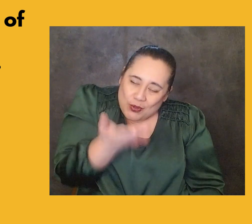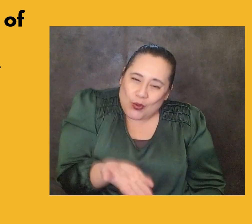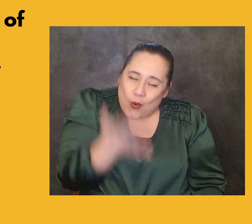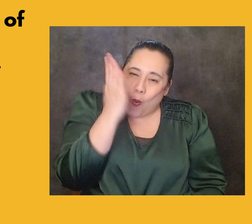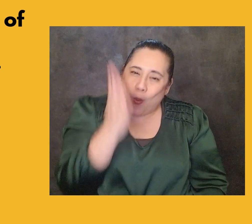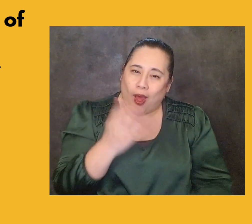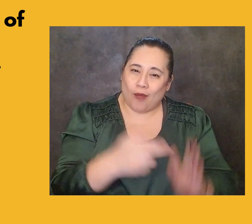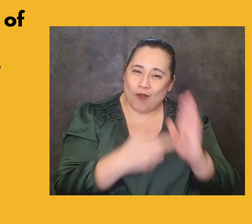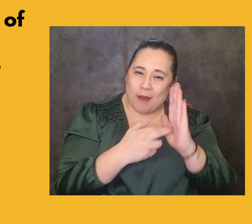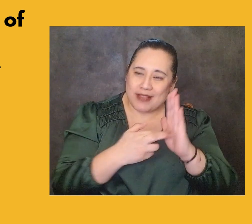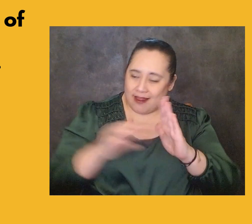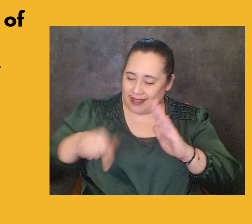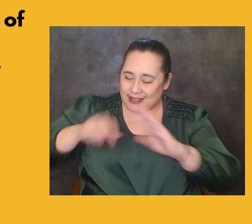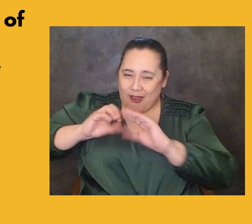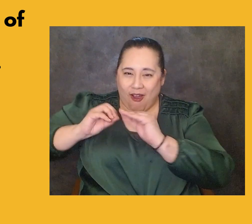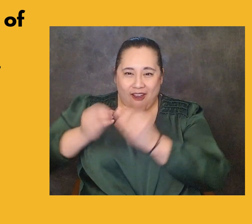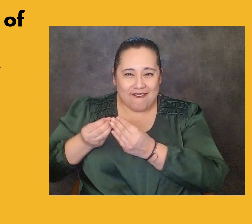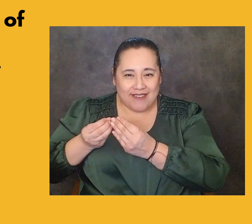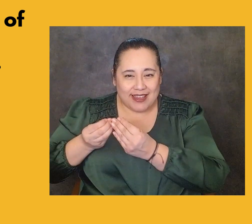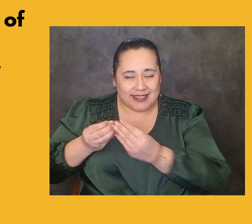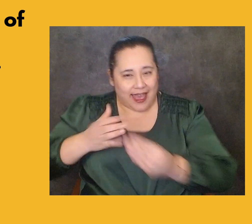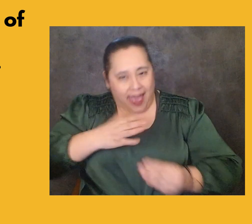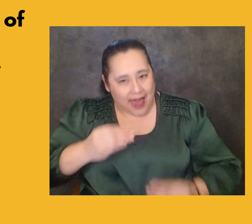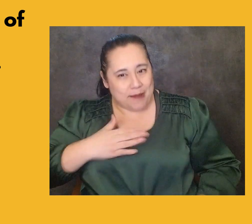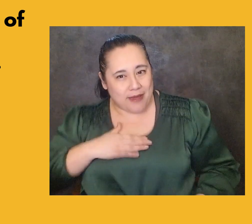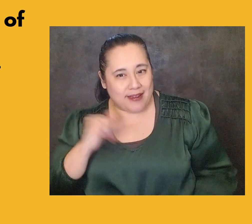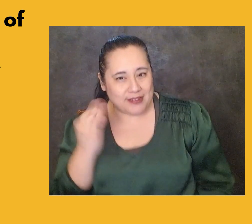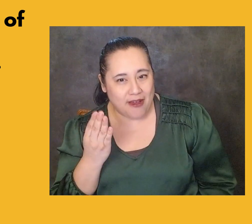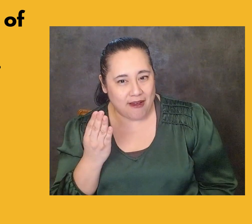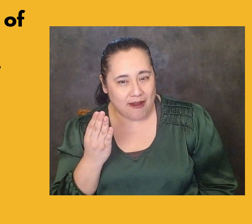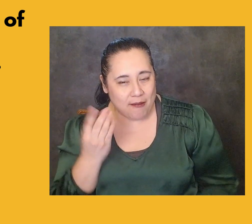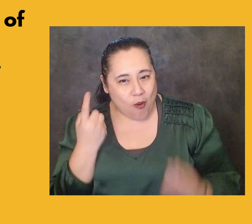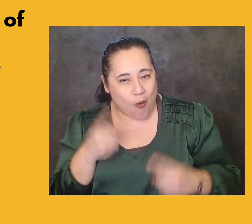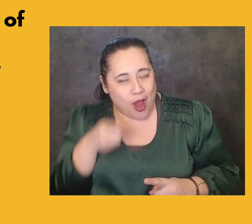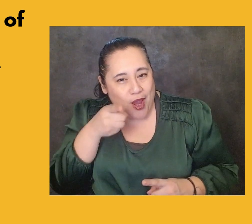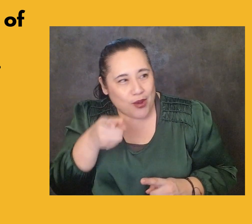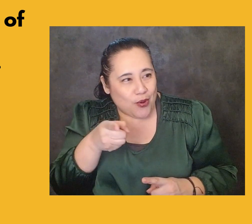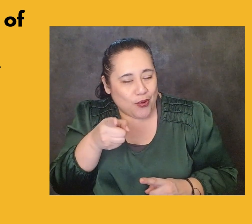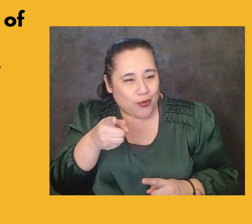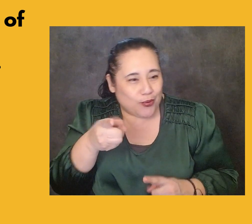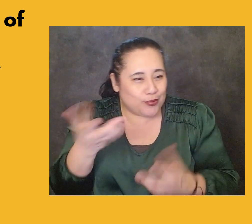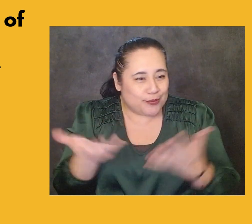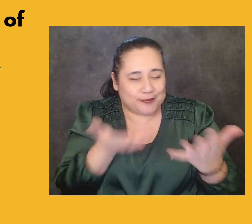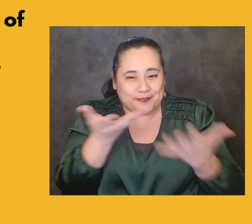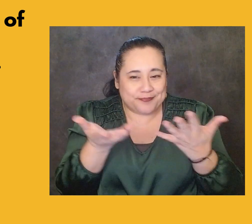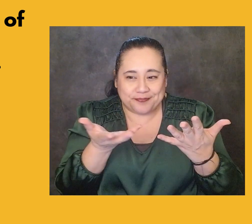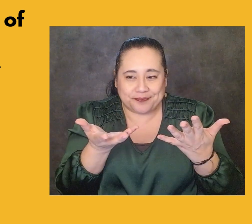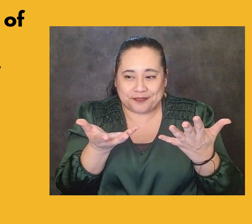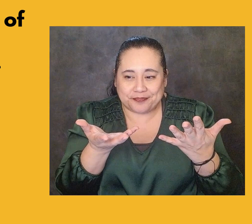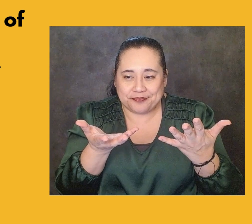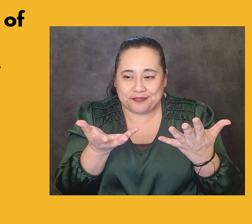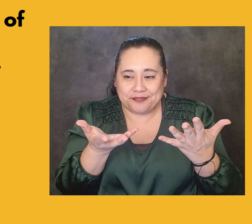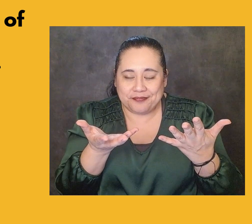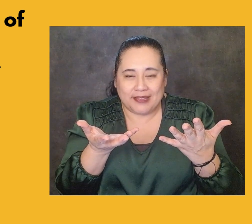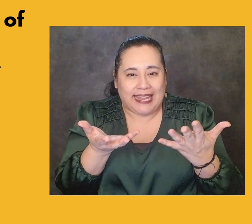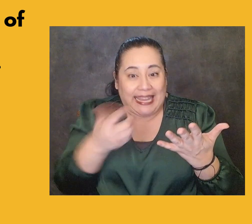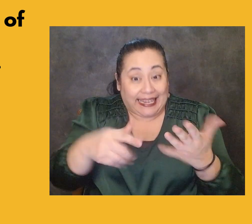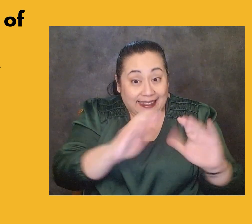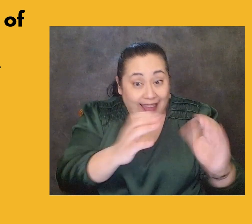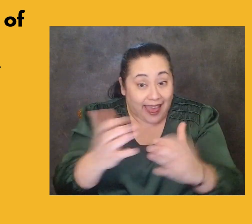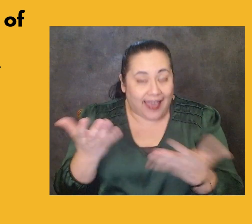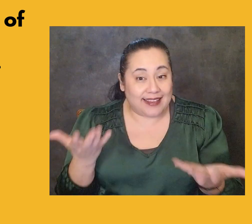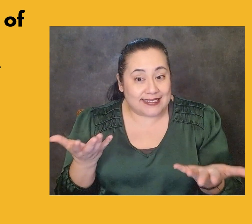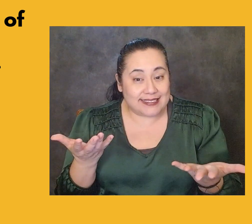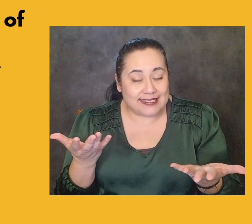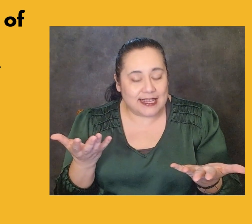you will represent this office and represent my job while you're, you know, in class.